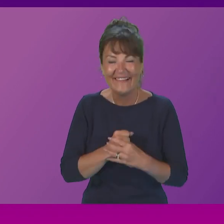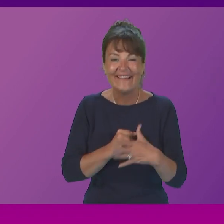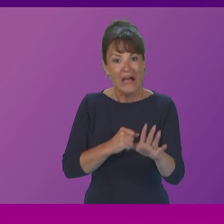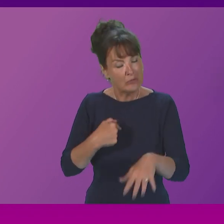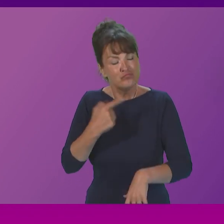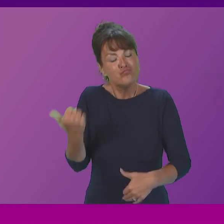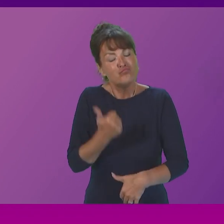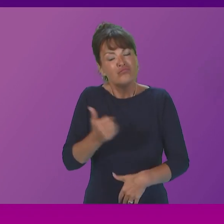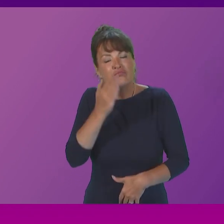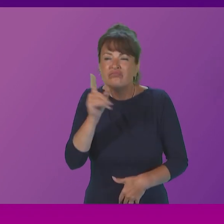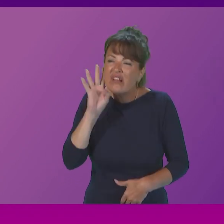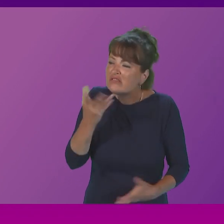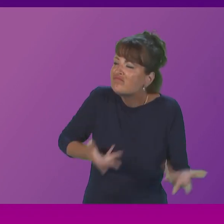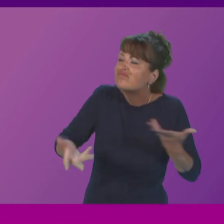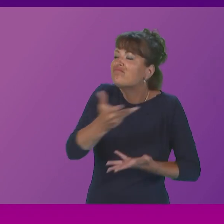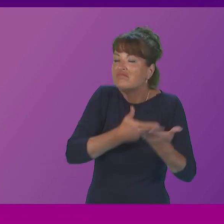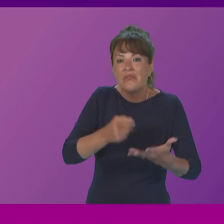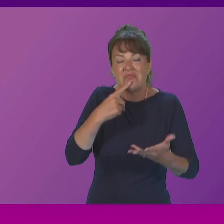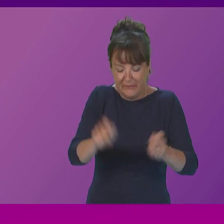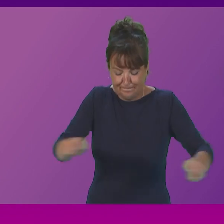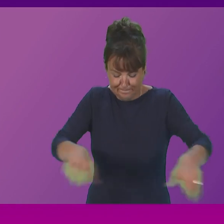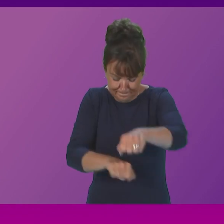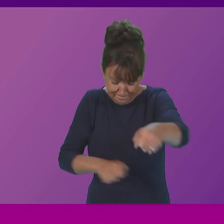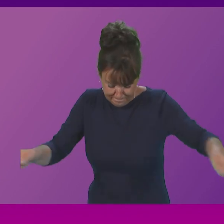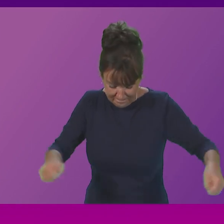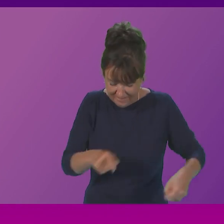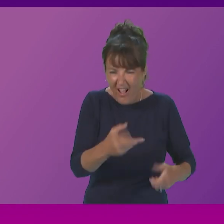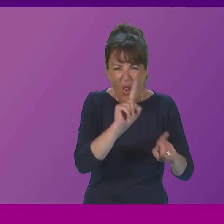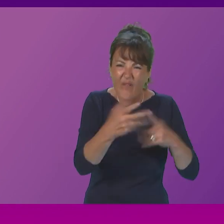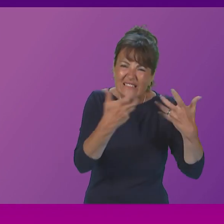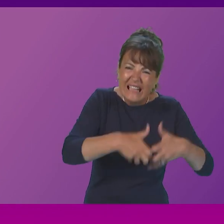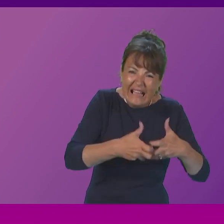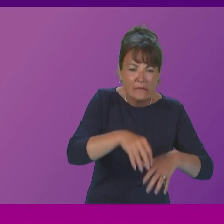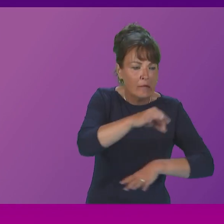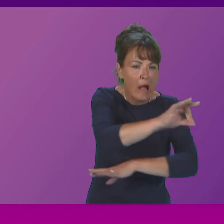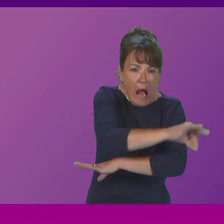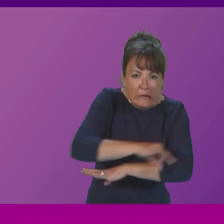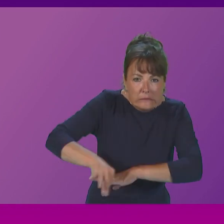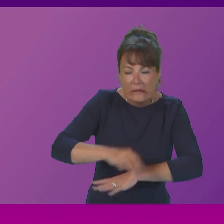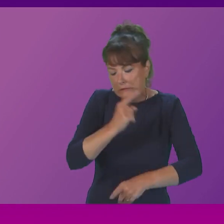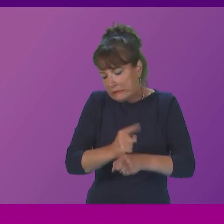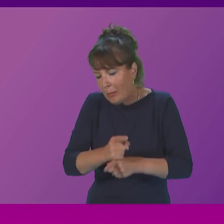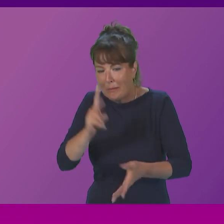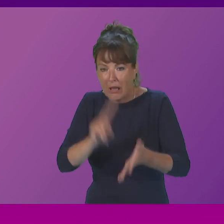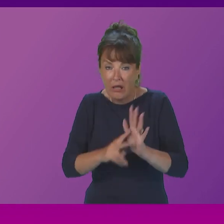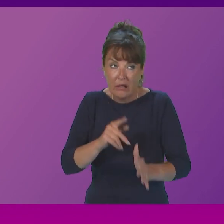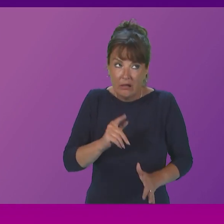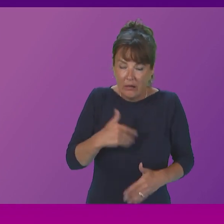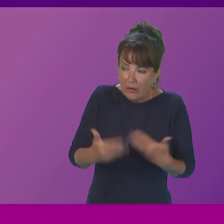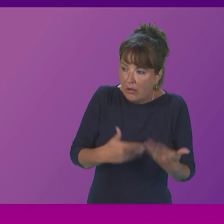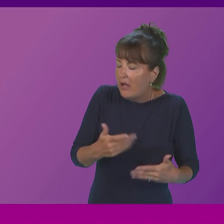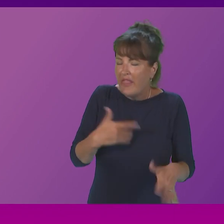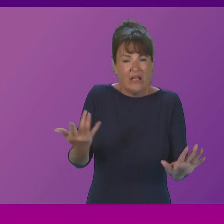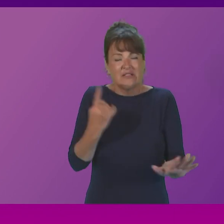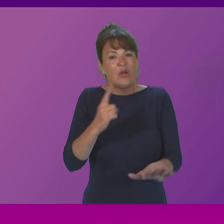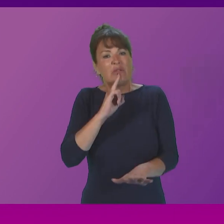I said I'd go along, listen to what was happening, and the plans were laid out on the table, and it was all kind of very technical, and it was architects, and there was chat about all that, and I was getting a bit... And then someone